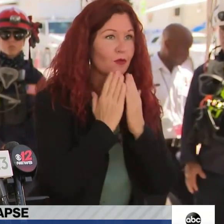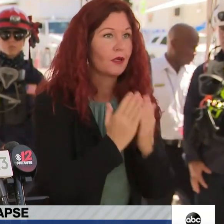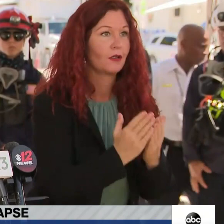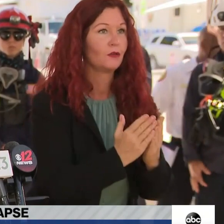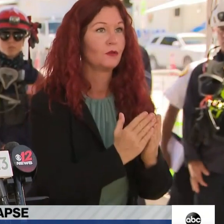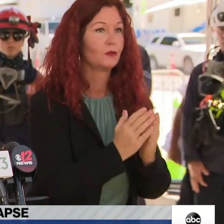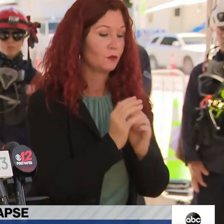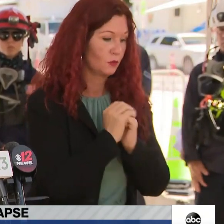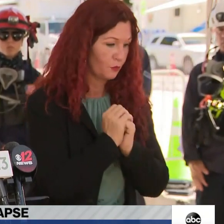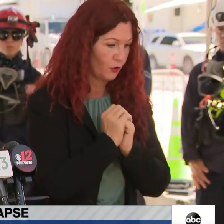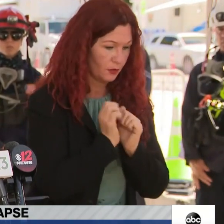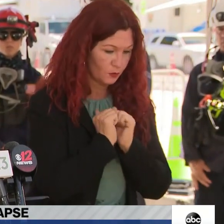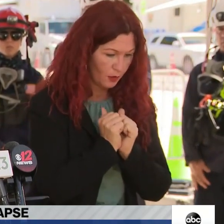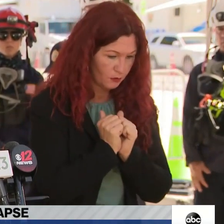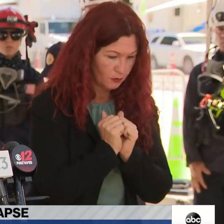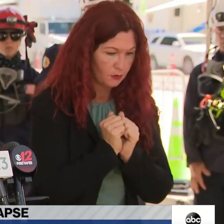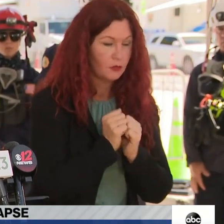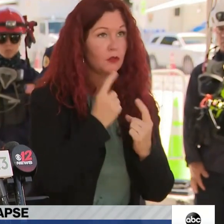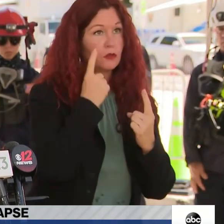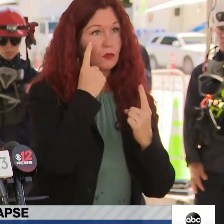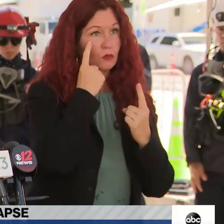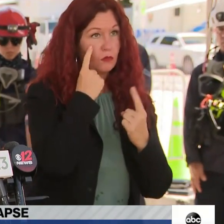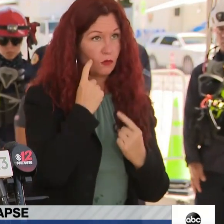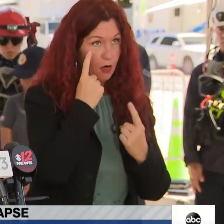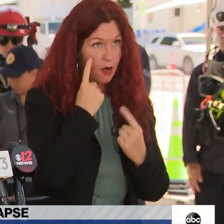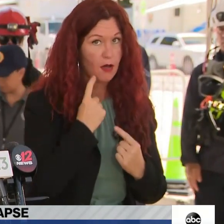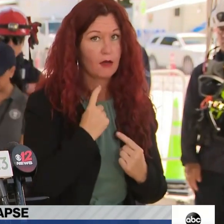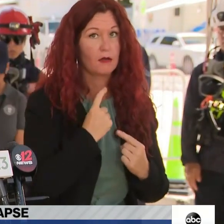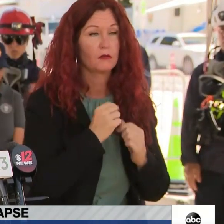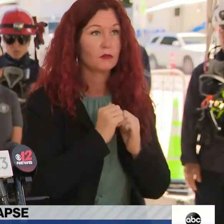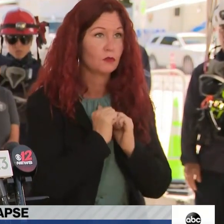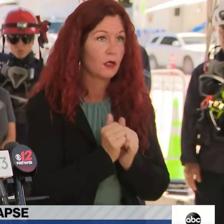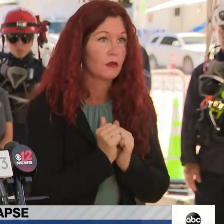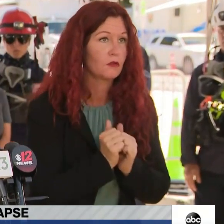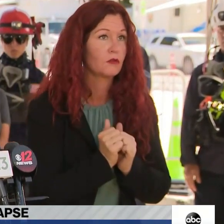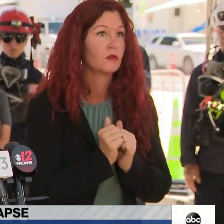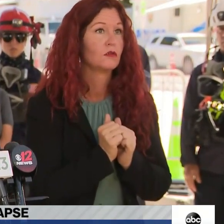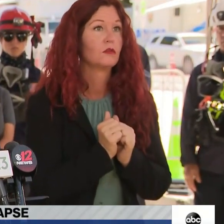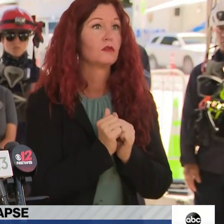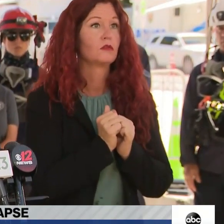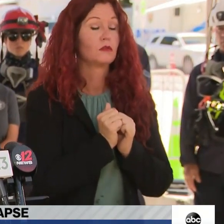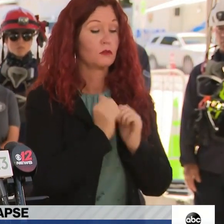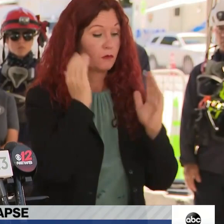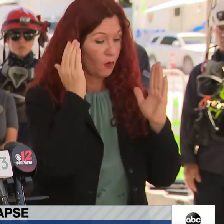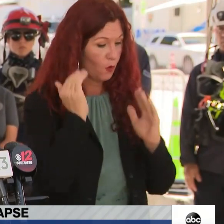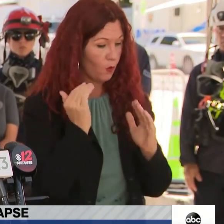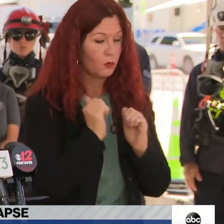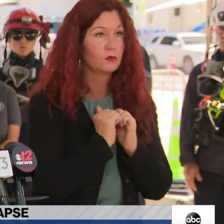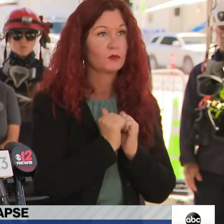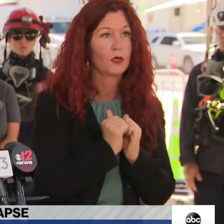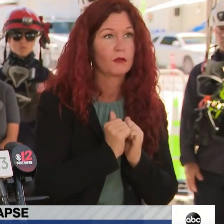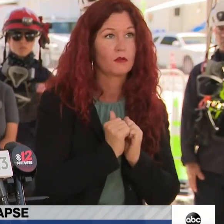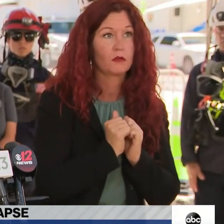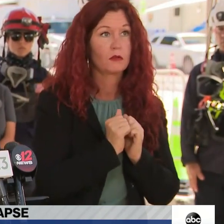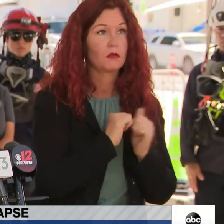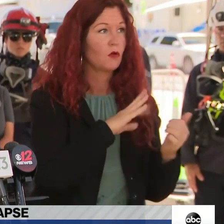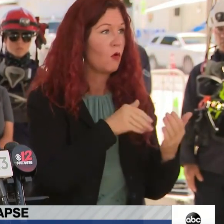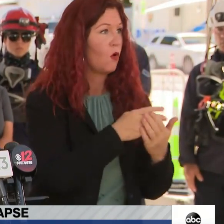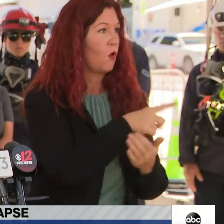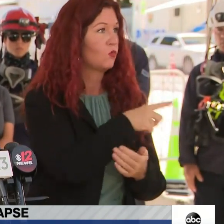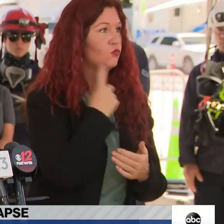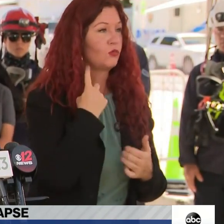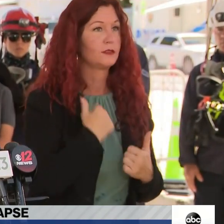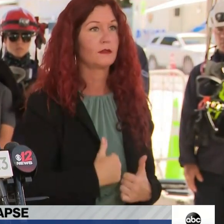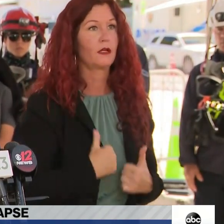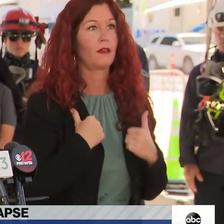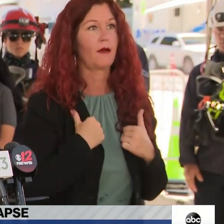with them, their extraordinary bravery and dedication in the mission of this incredible risk that they've taken, and